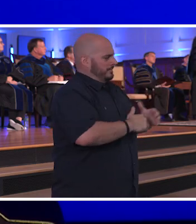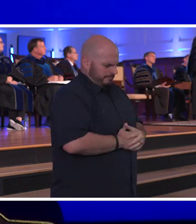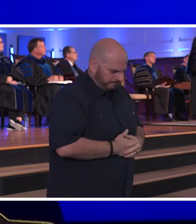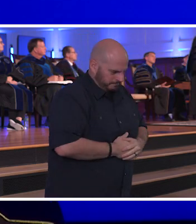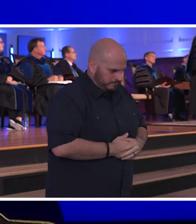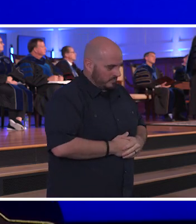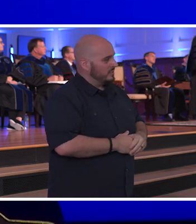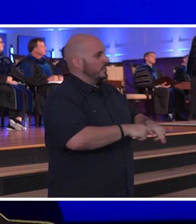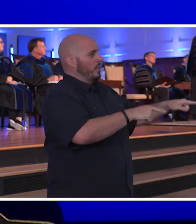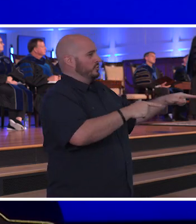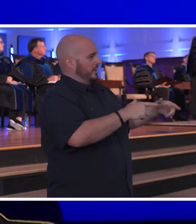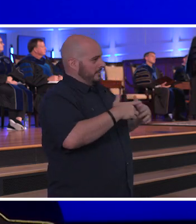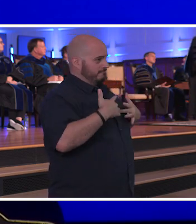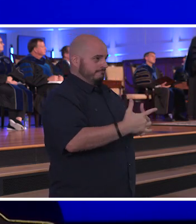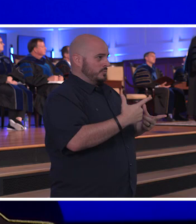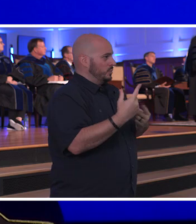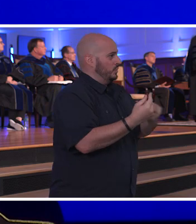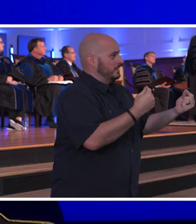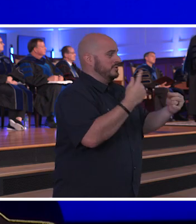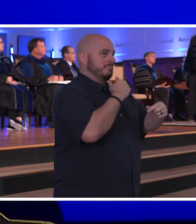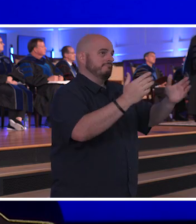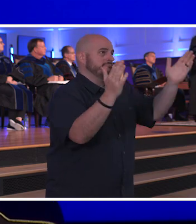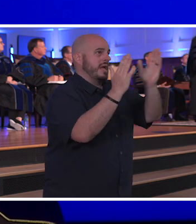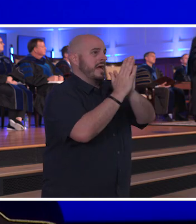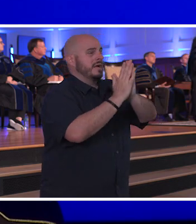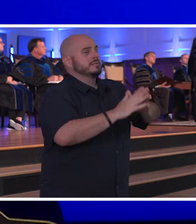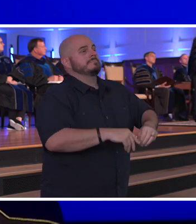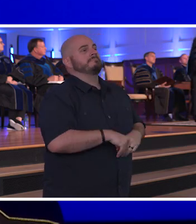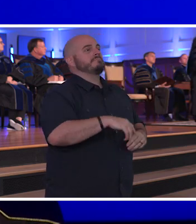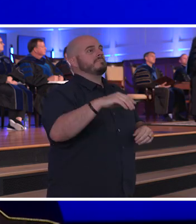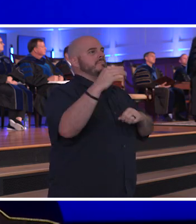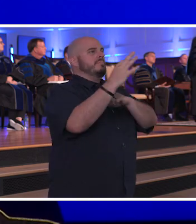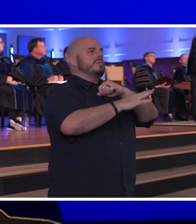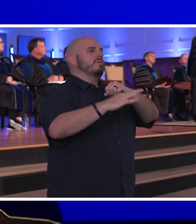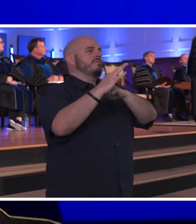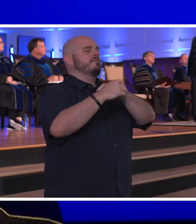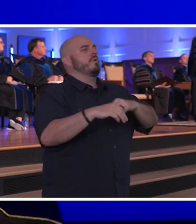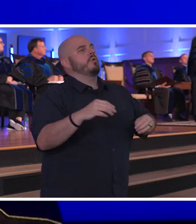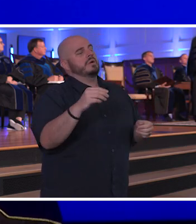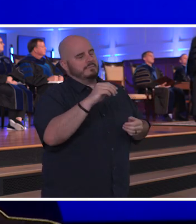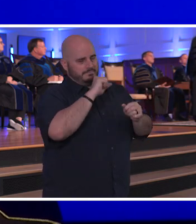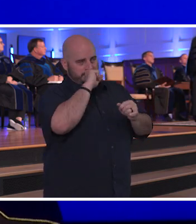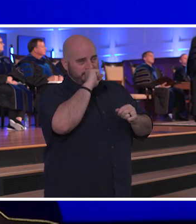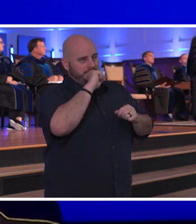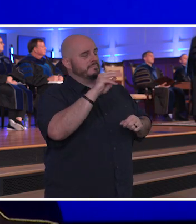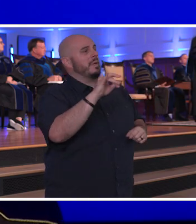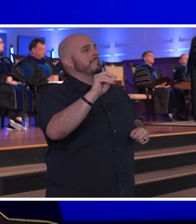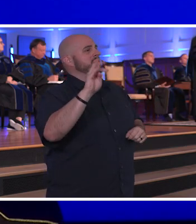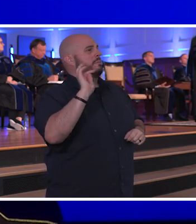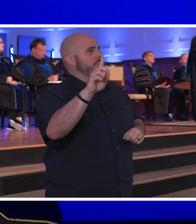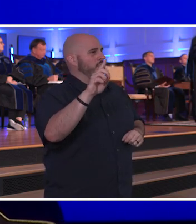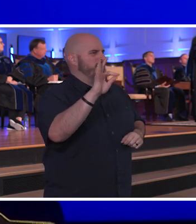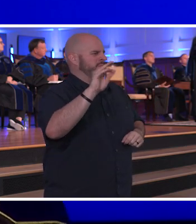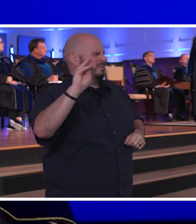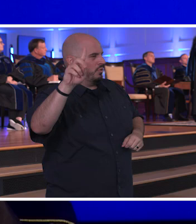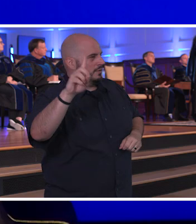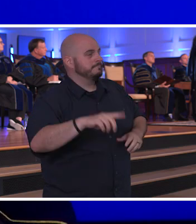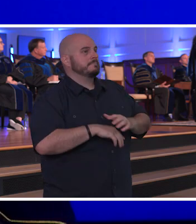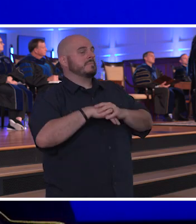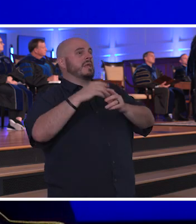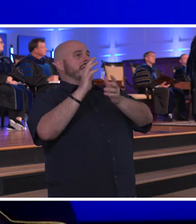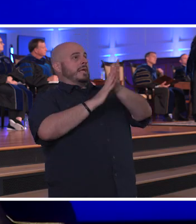do. She inquired then of the Foreign Mission Board about becoming a missionary, and immediately she was given a long list